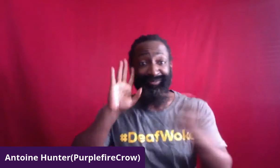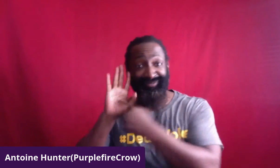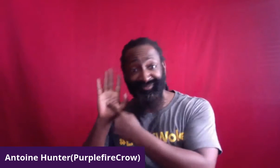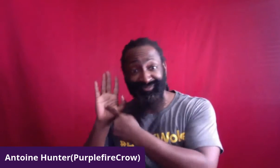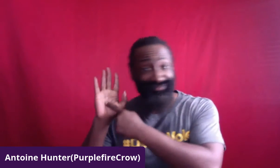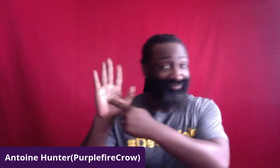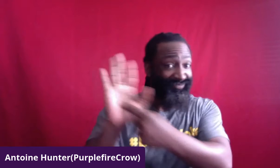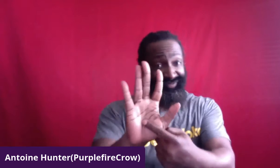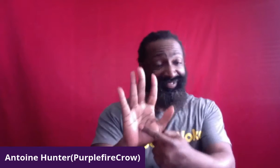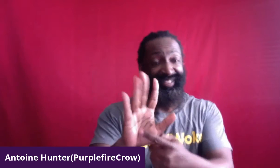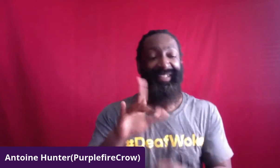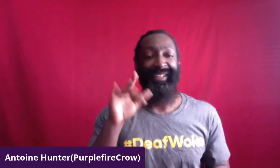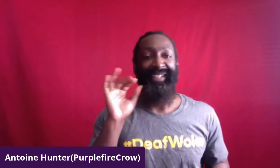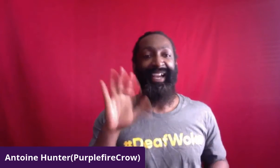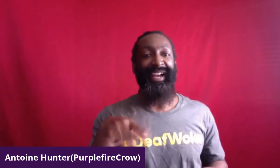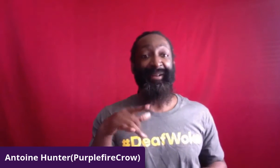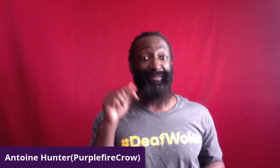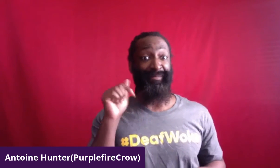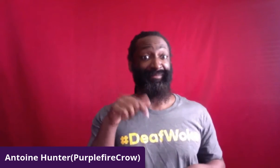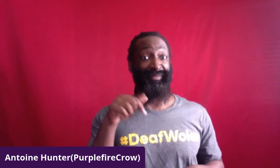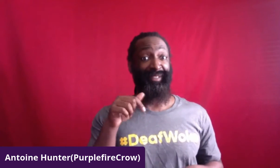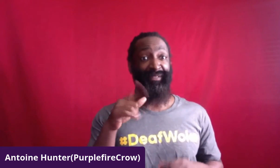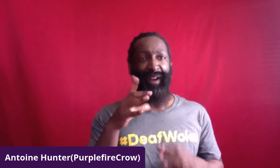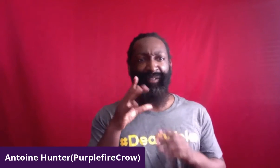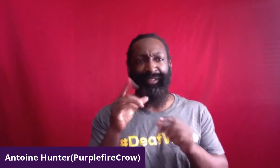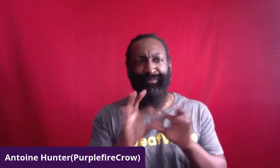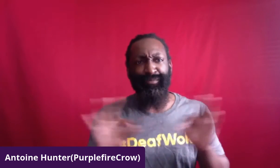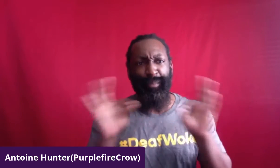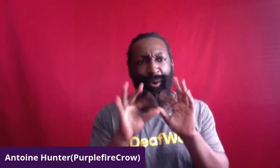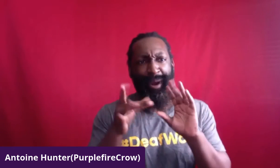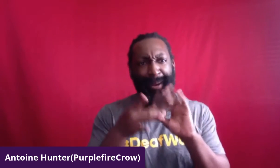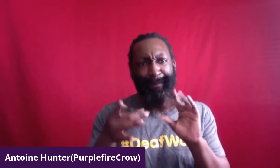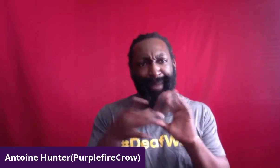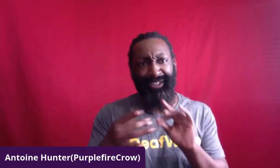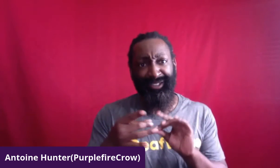This show, Deaf Woke.